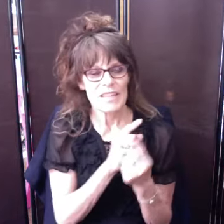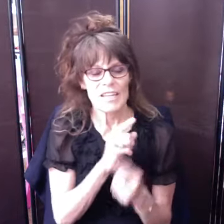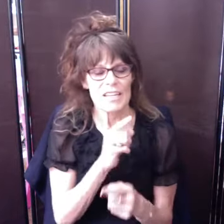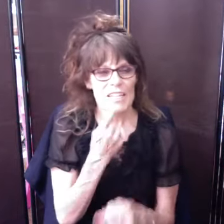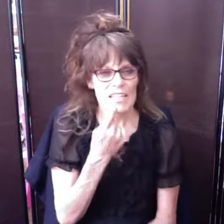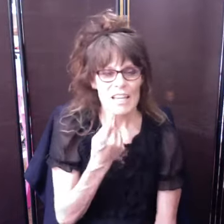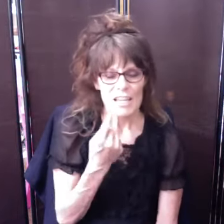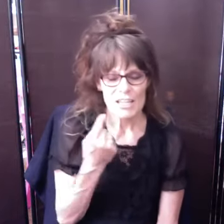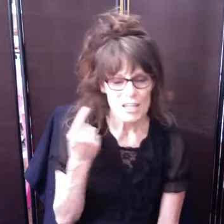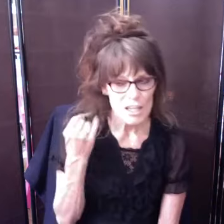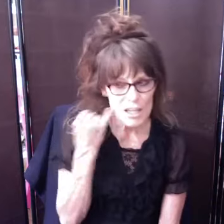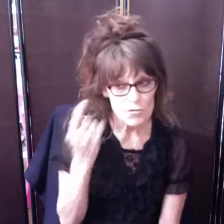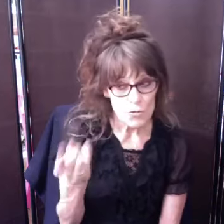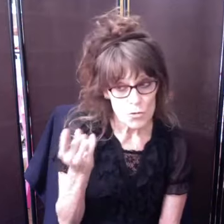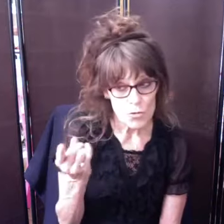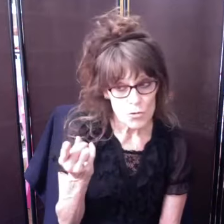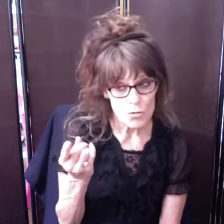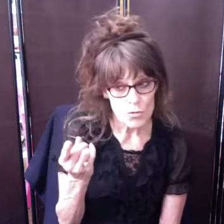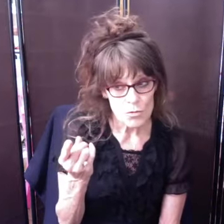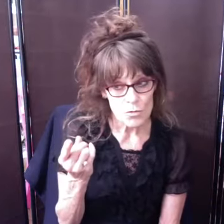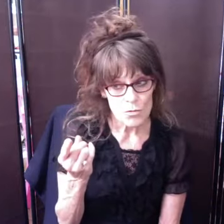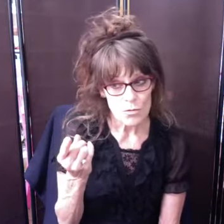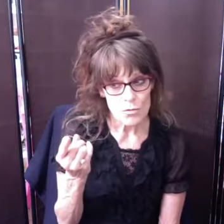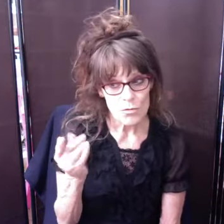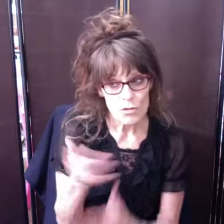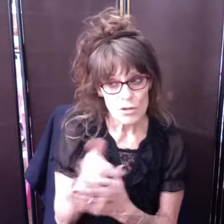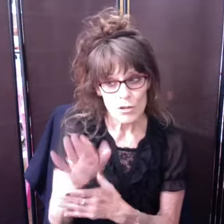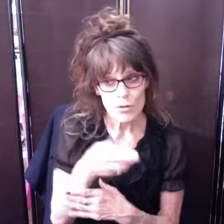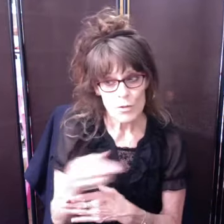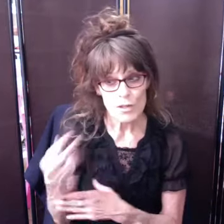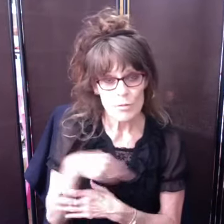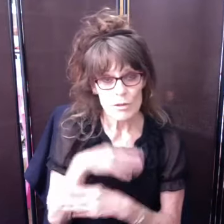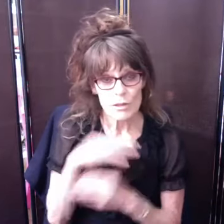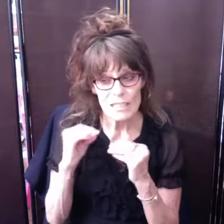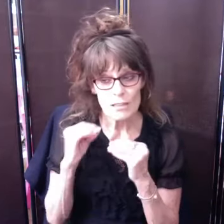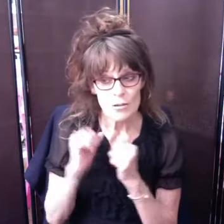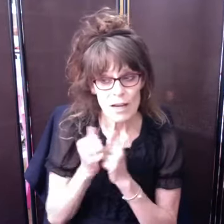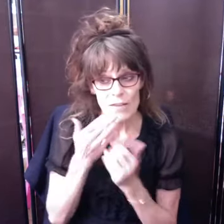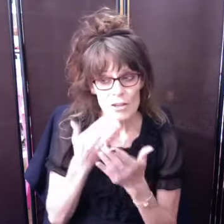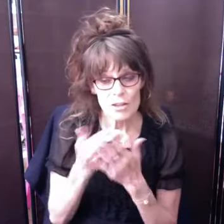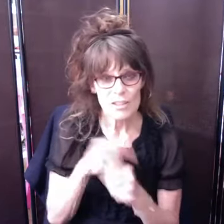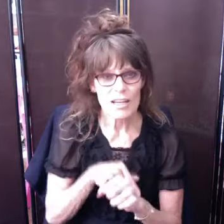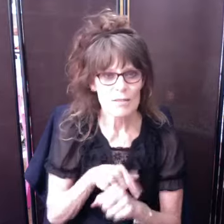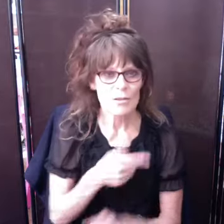your resources with us, we will teach you how to have a good time. And I was ready to go. And the 3 things you needed in